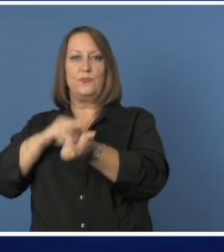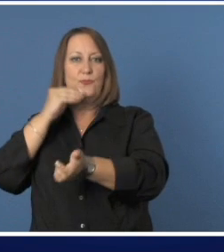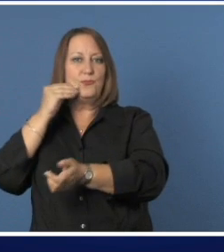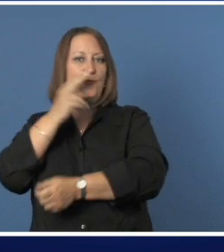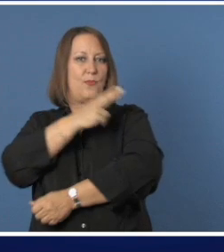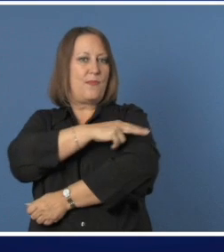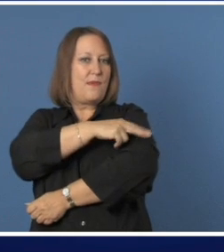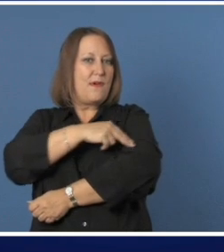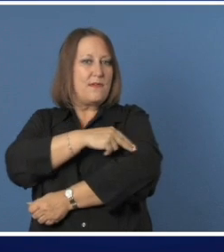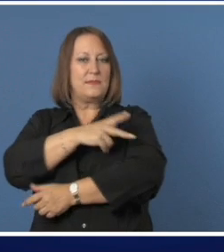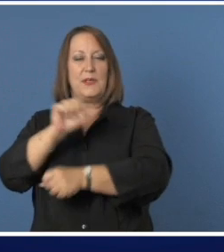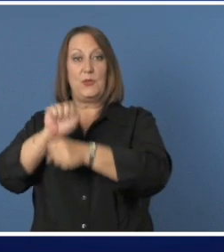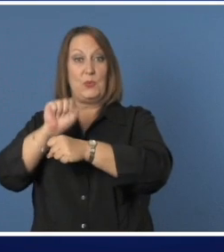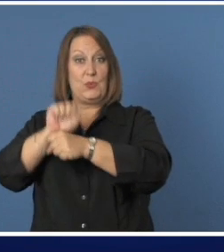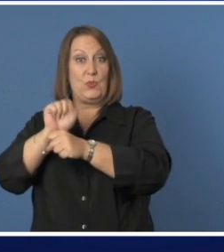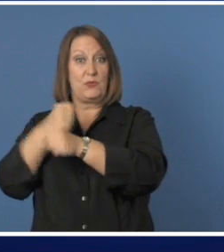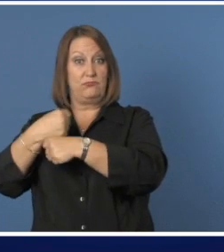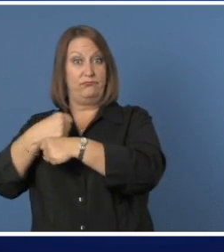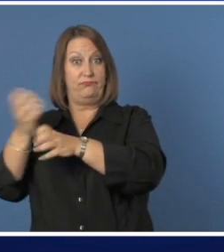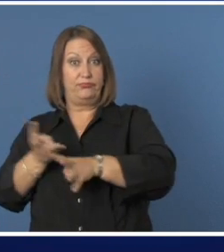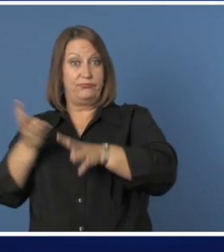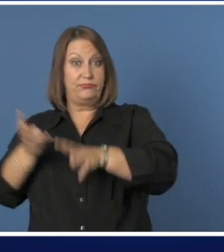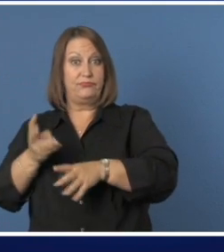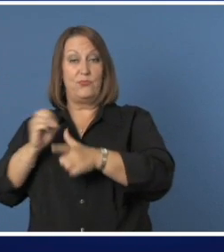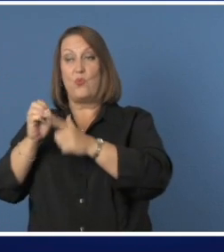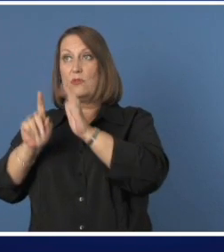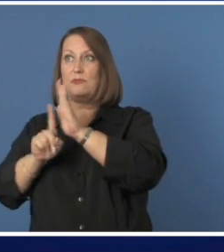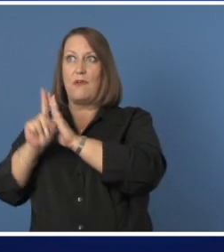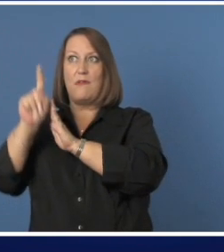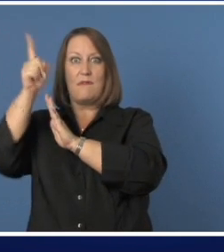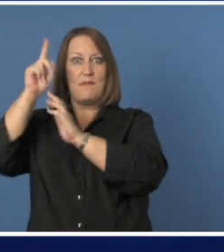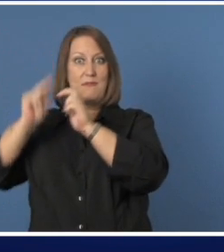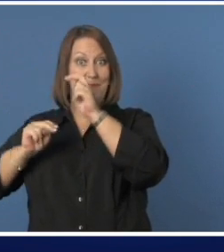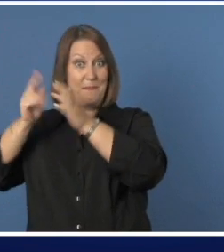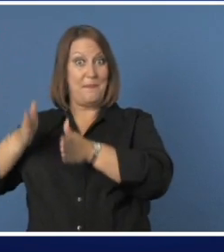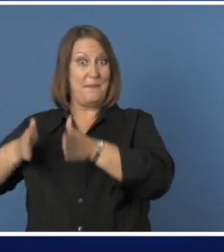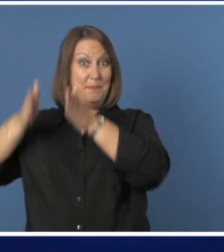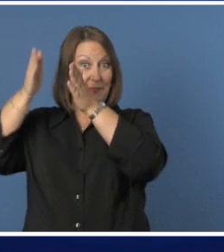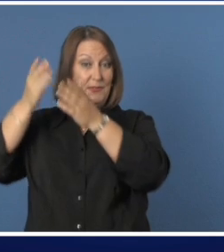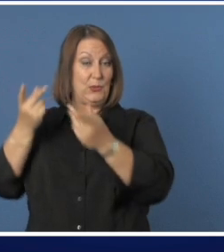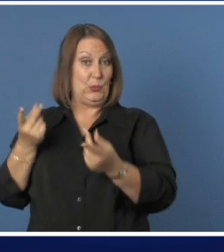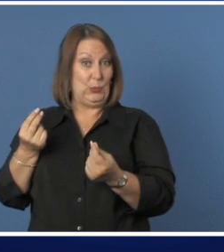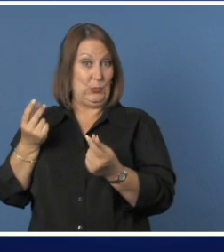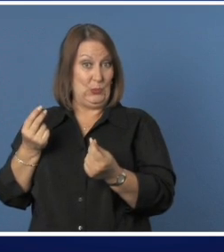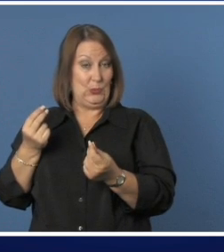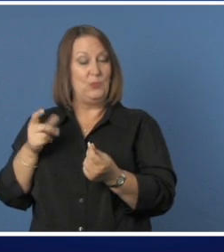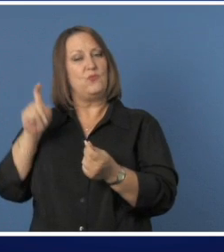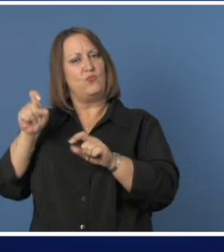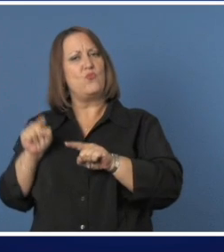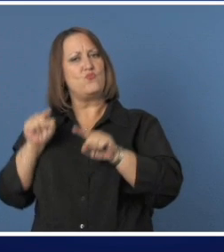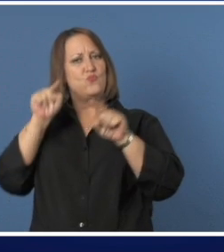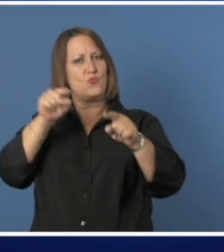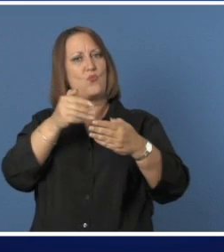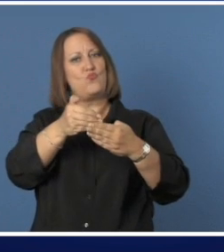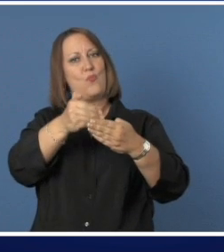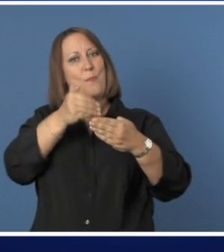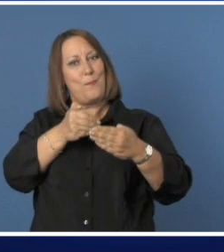factory shopping center high-rise building